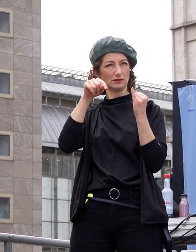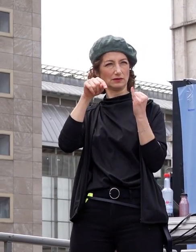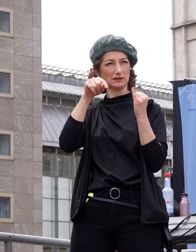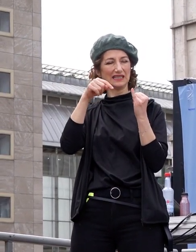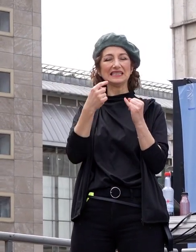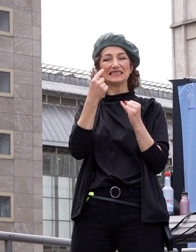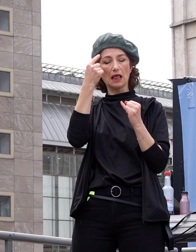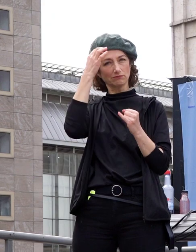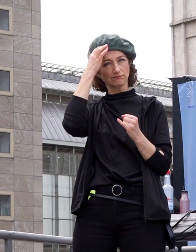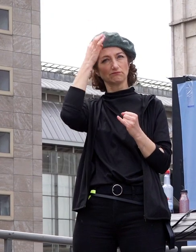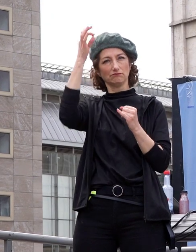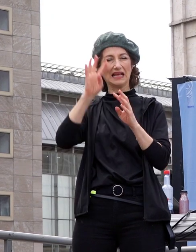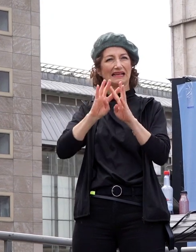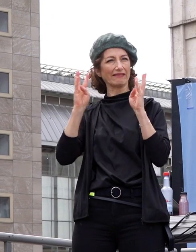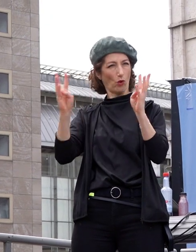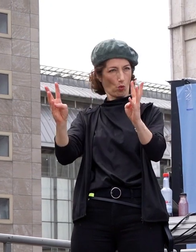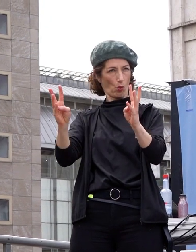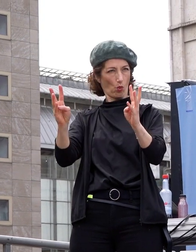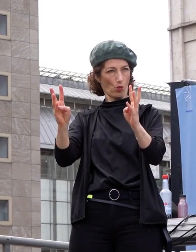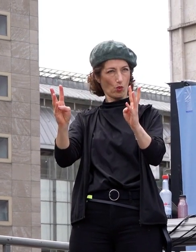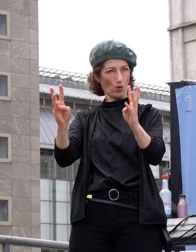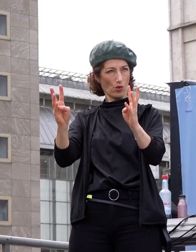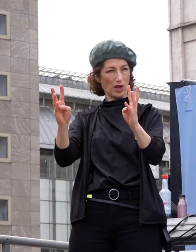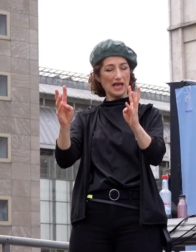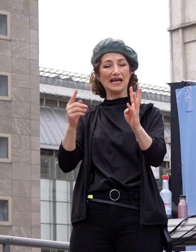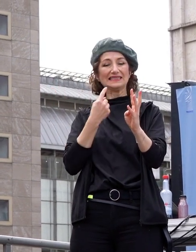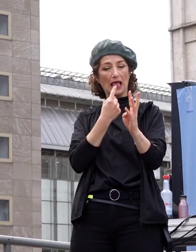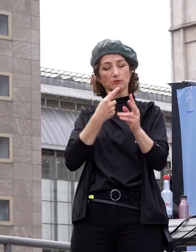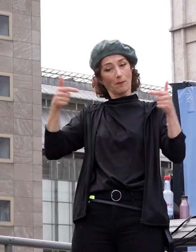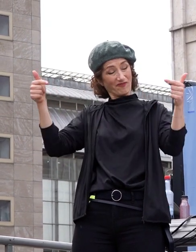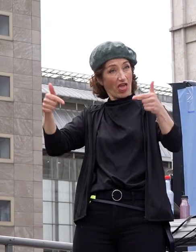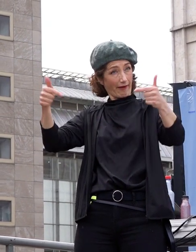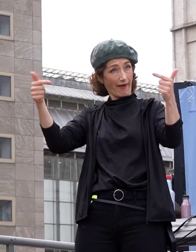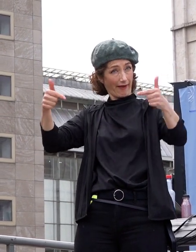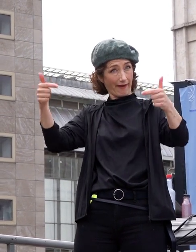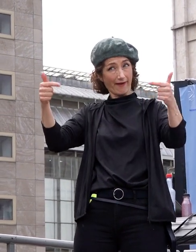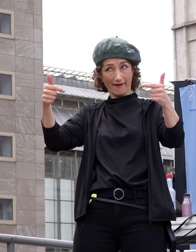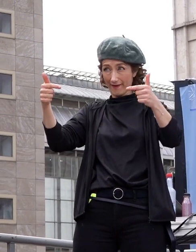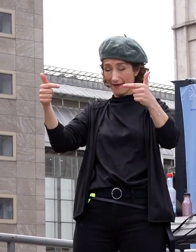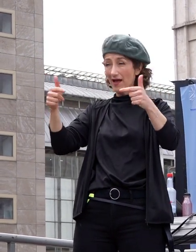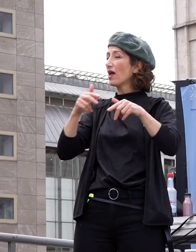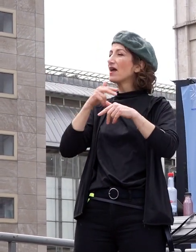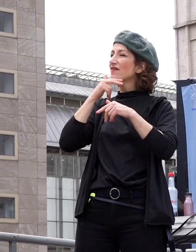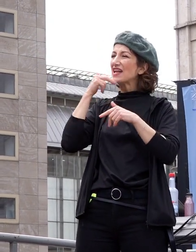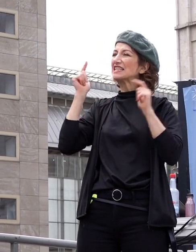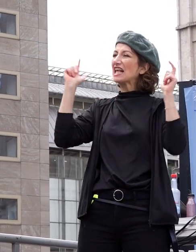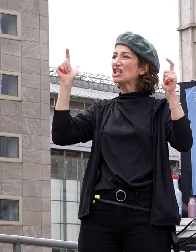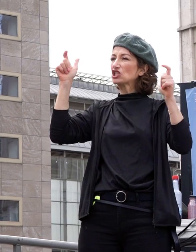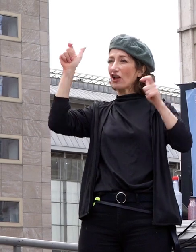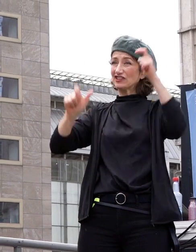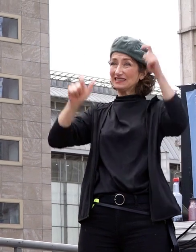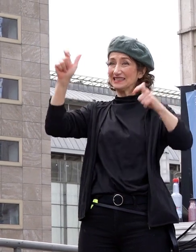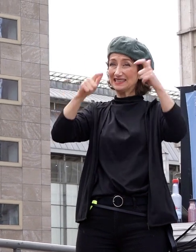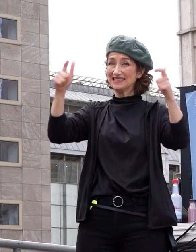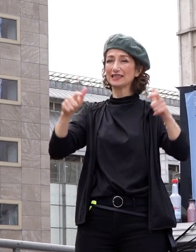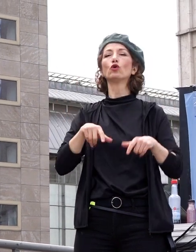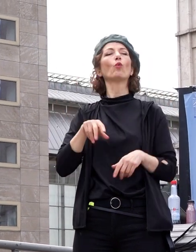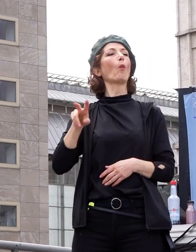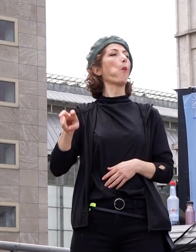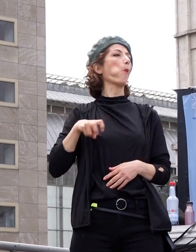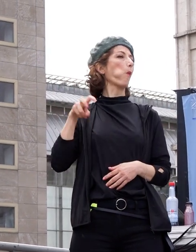White institutions maintain it. White society condones it.